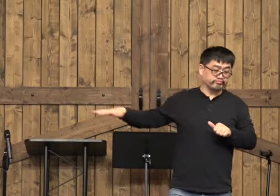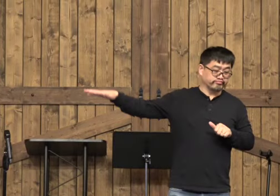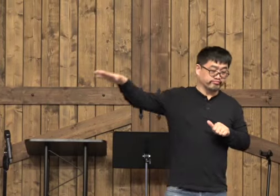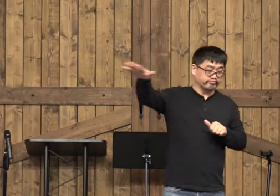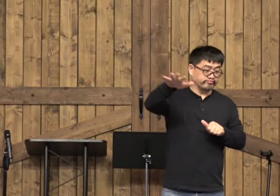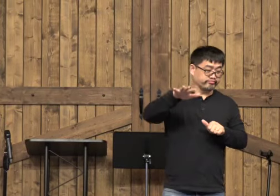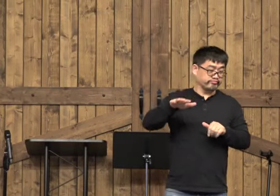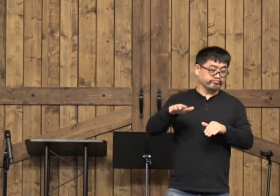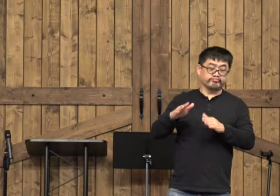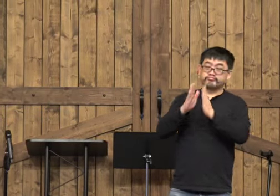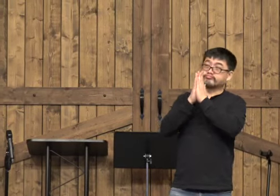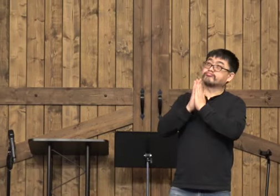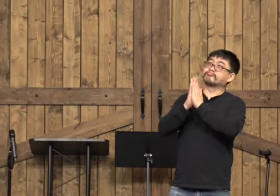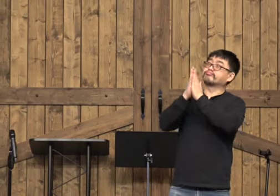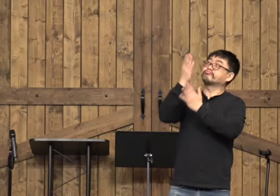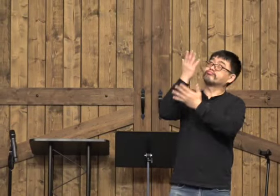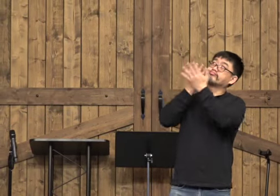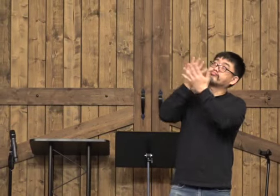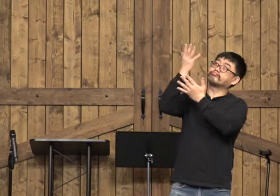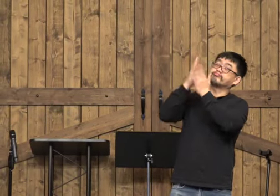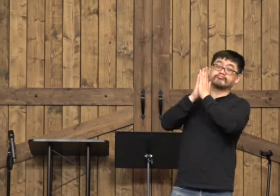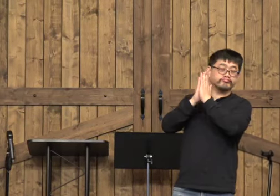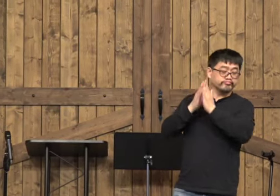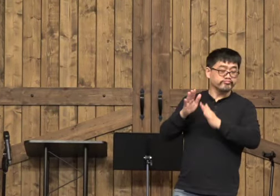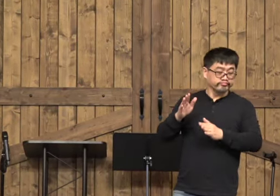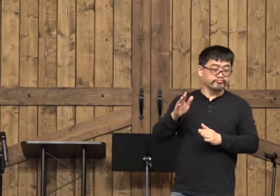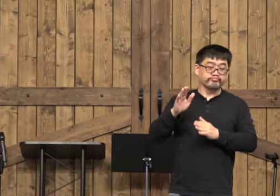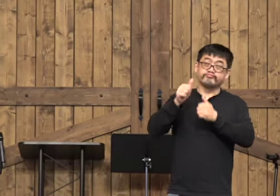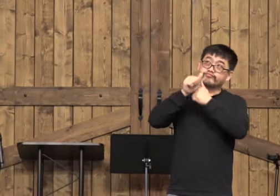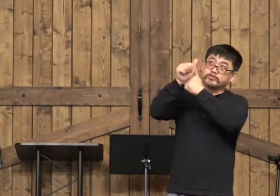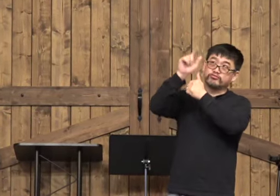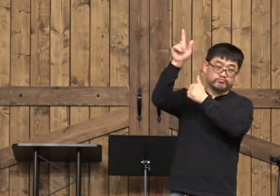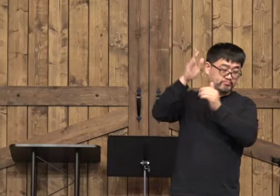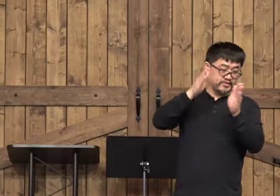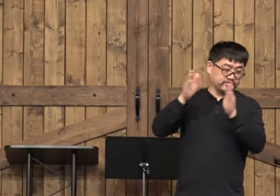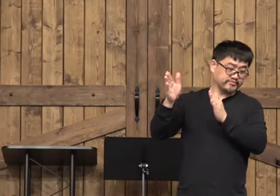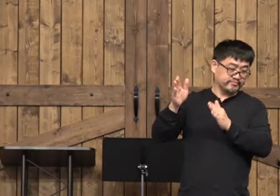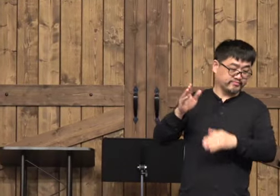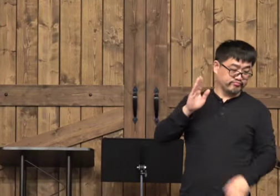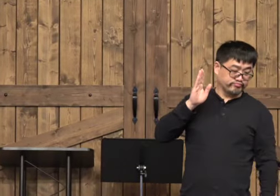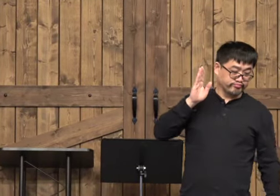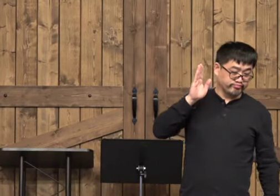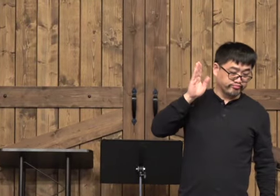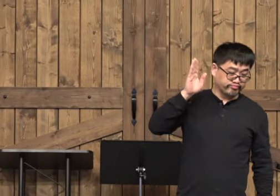Jesus had left. And he went up to pray to his father. And communion with his father.